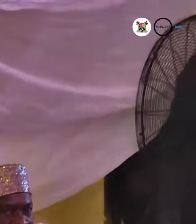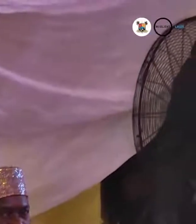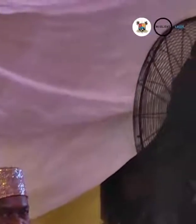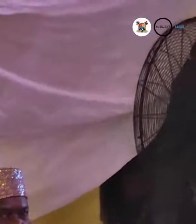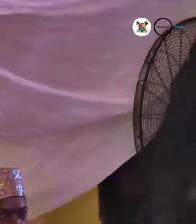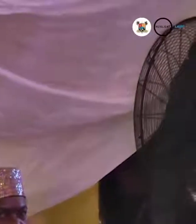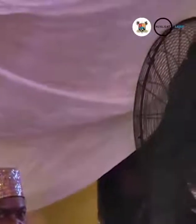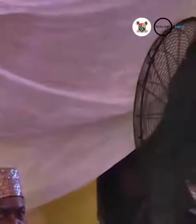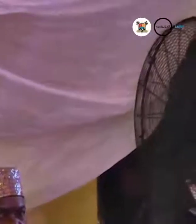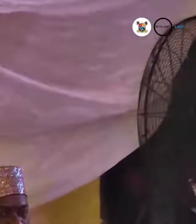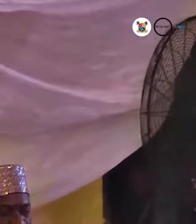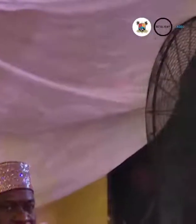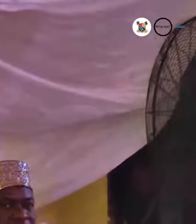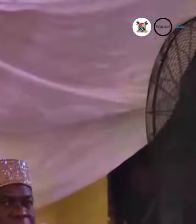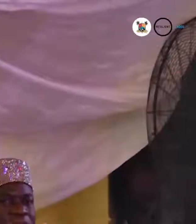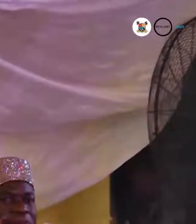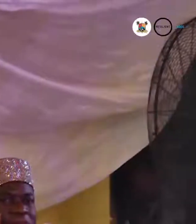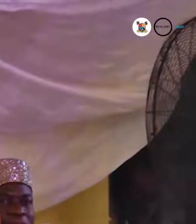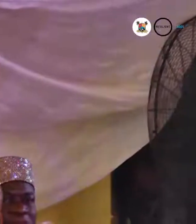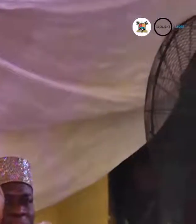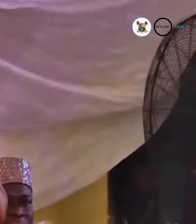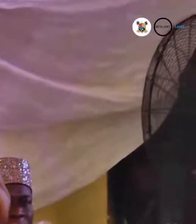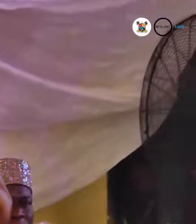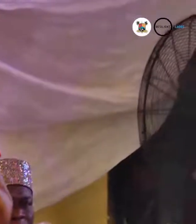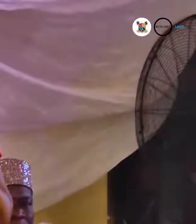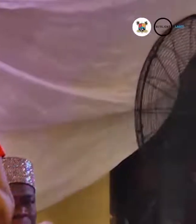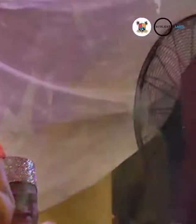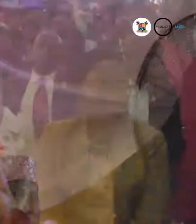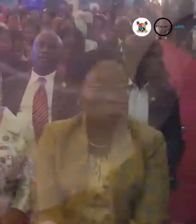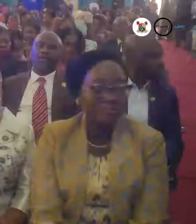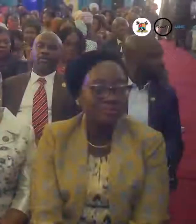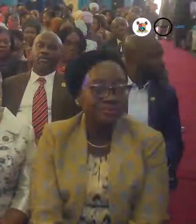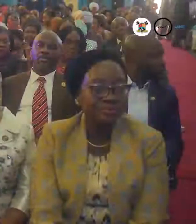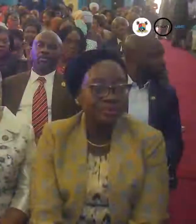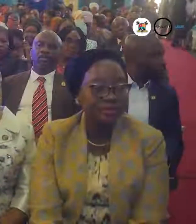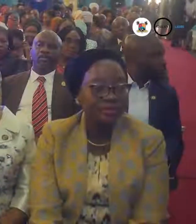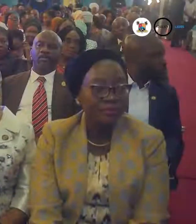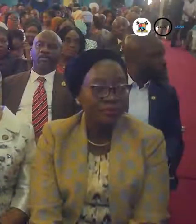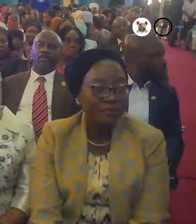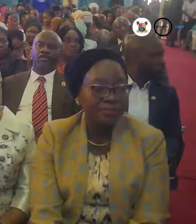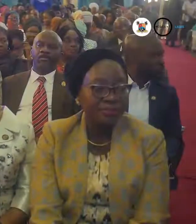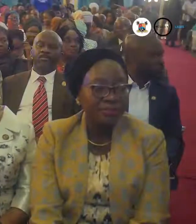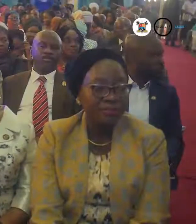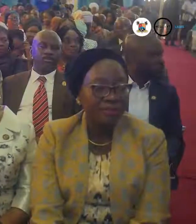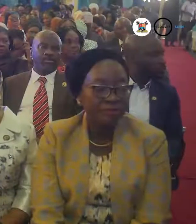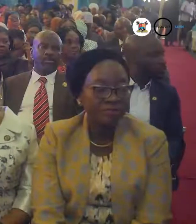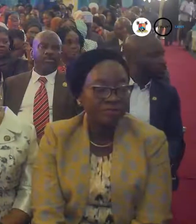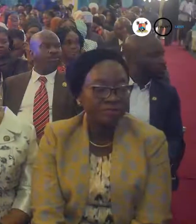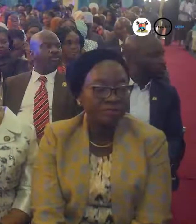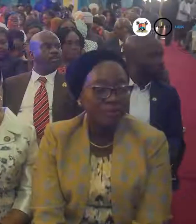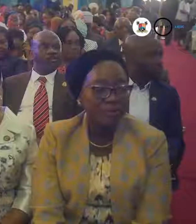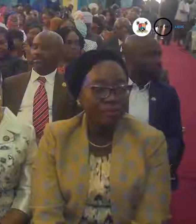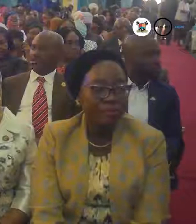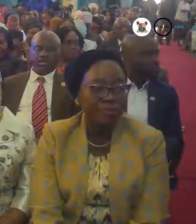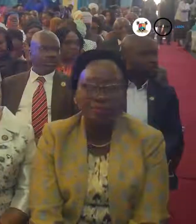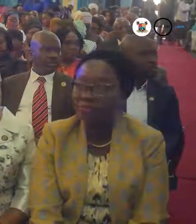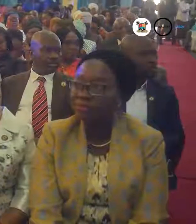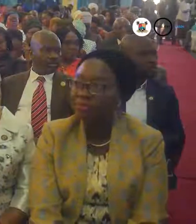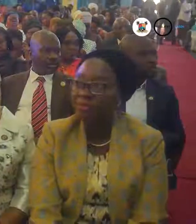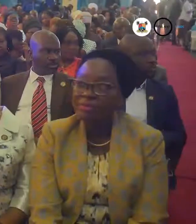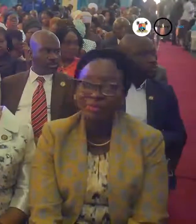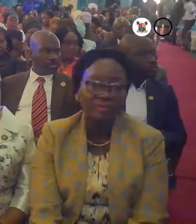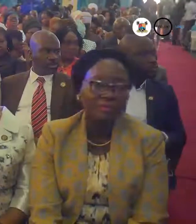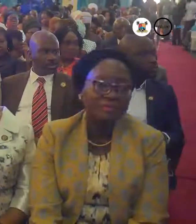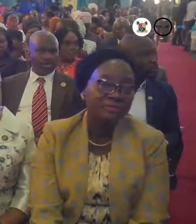The interventions need to be inclusive, meaning that you need to consult a broad range of stakeholders. You need to bring